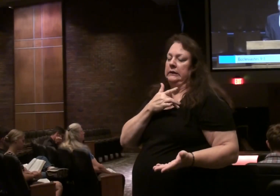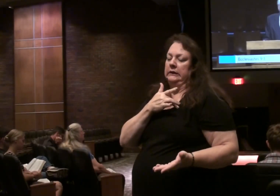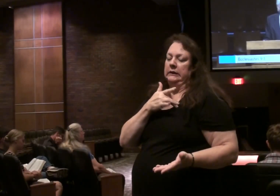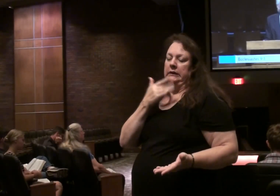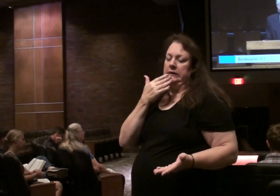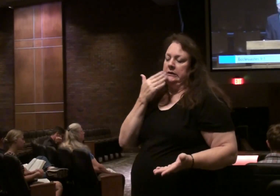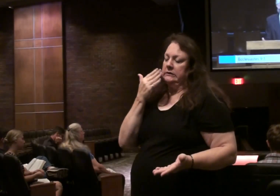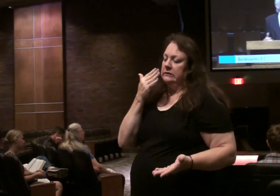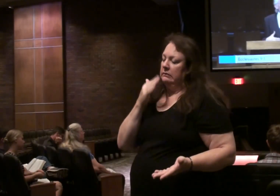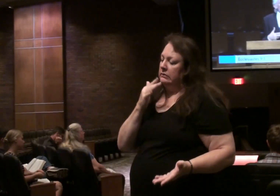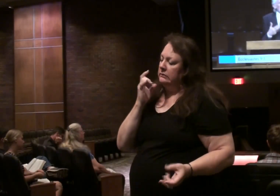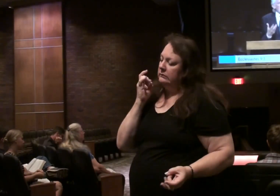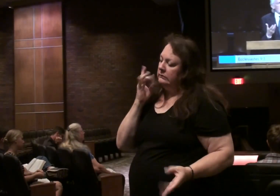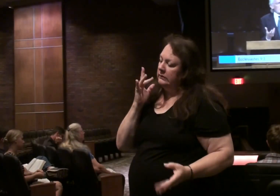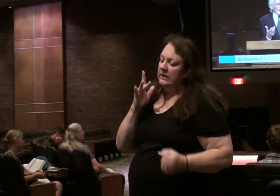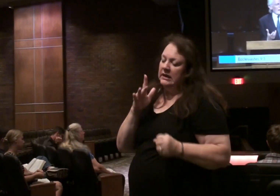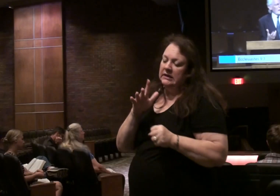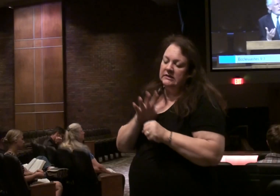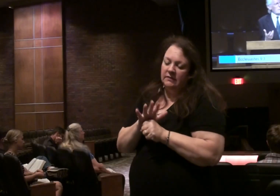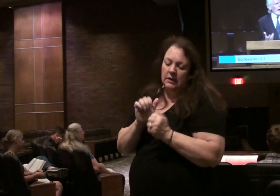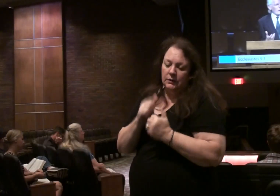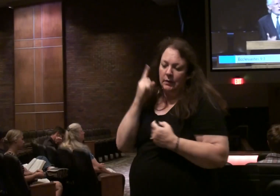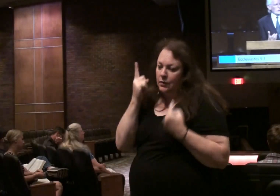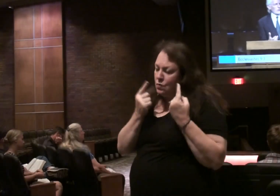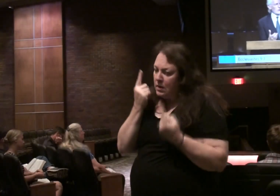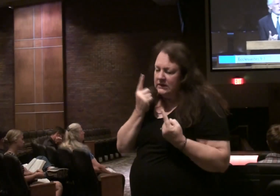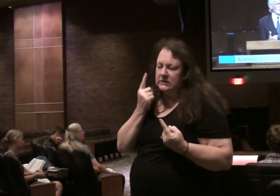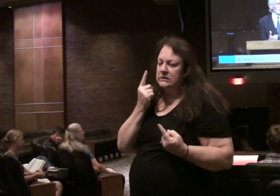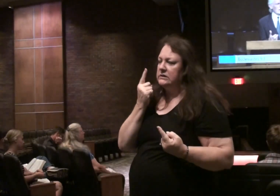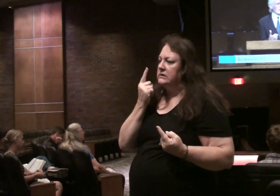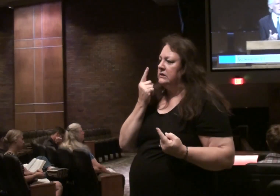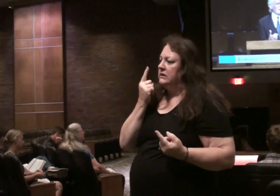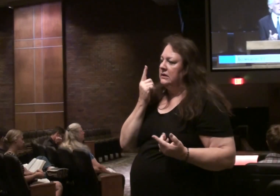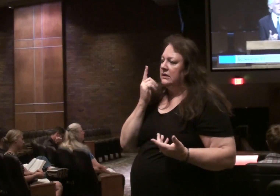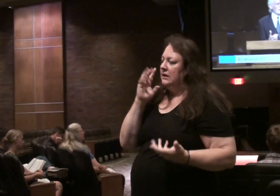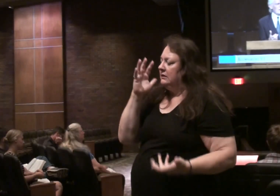wicked above all things. It's filled with insanity and madness.